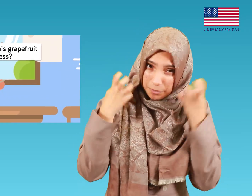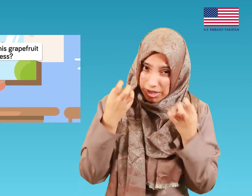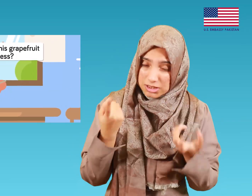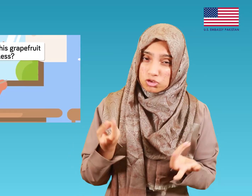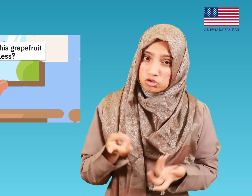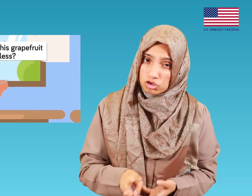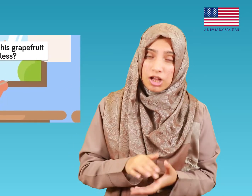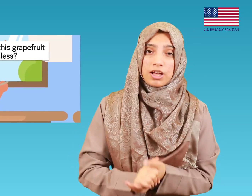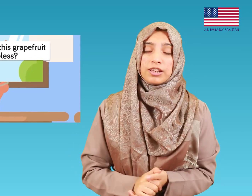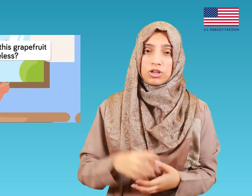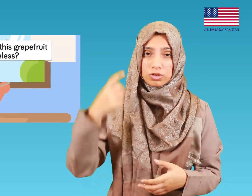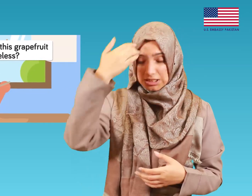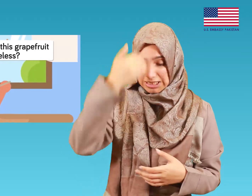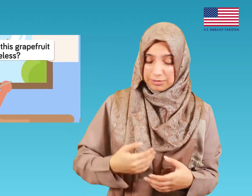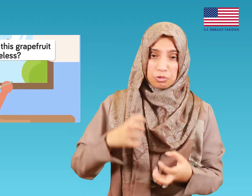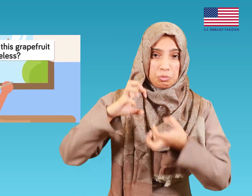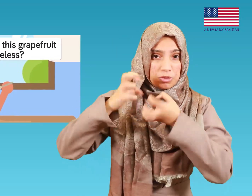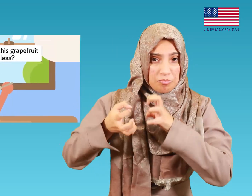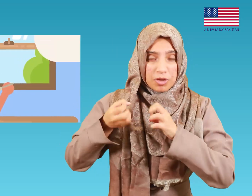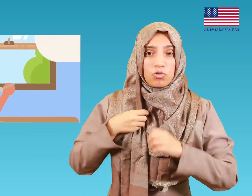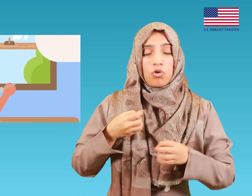temporarily paralysis.